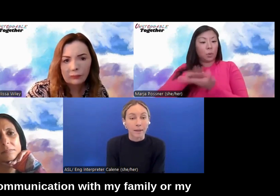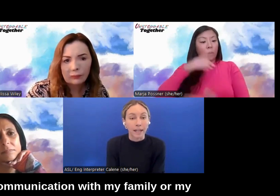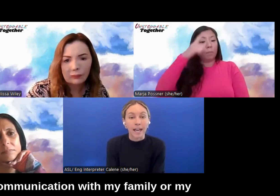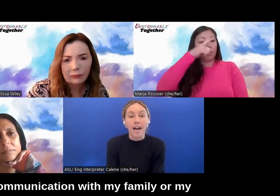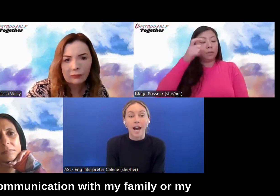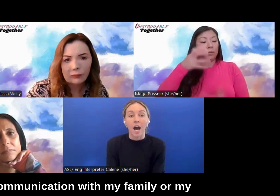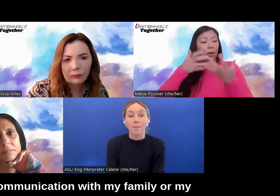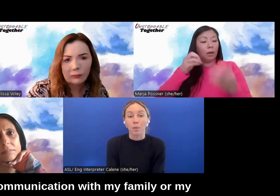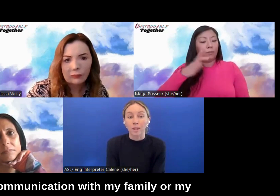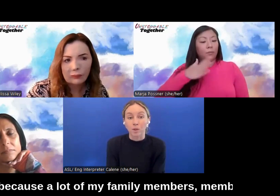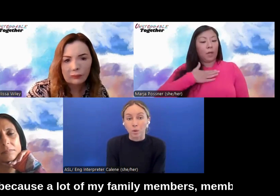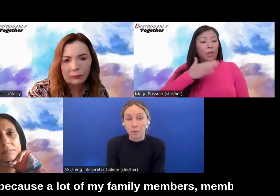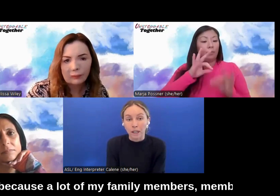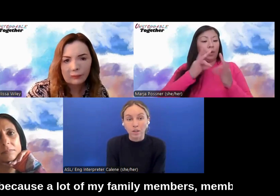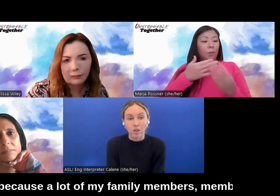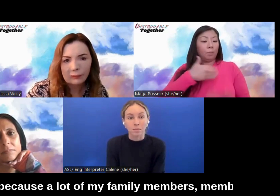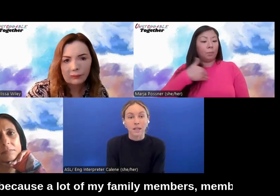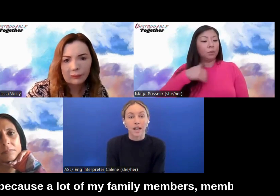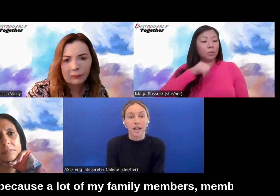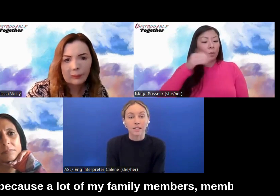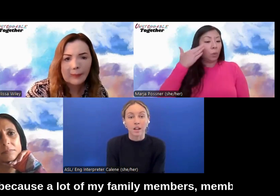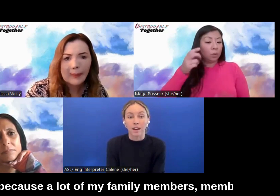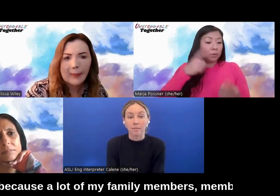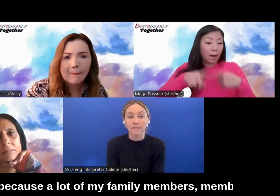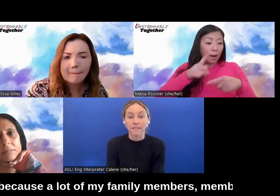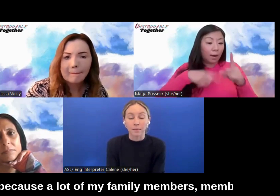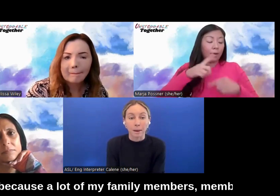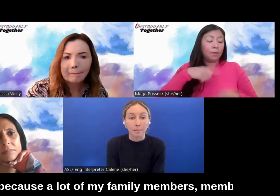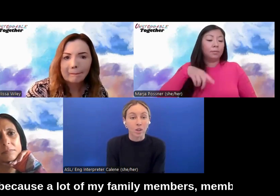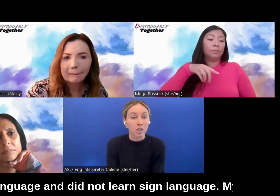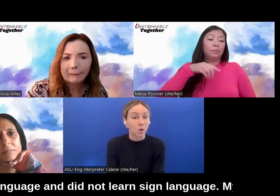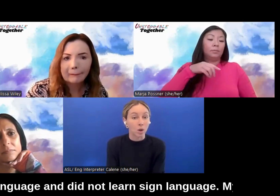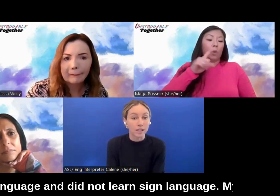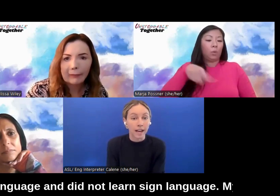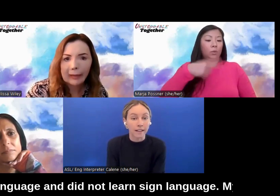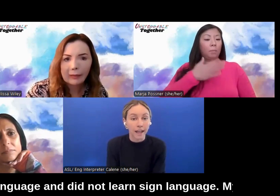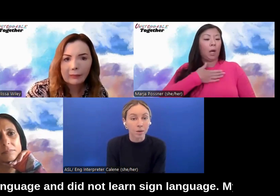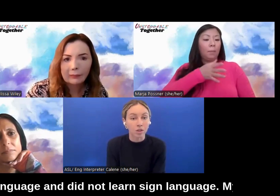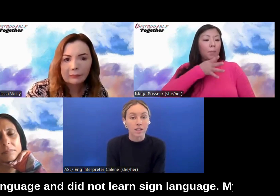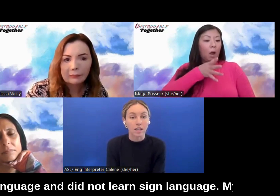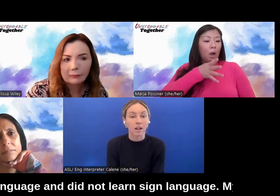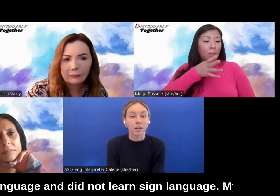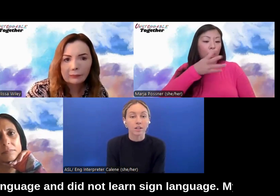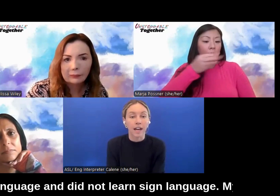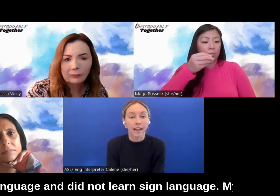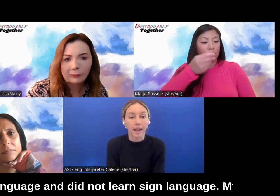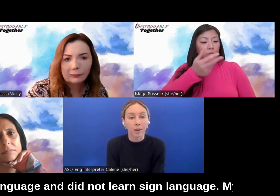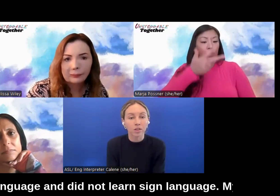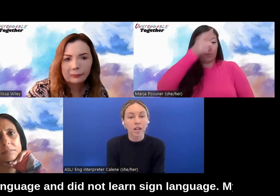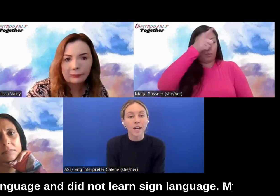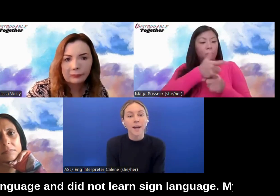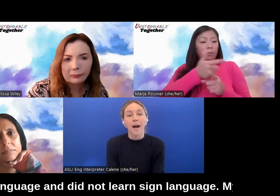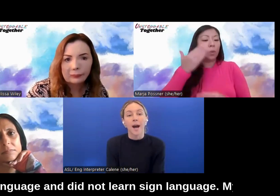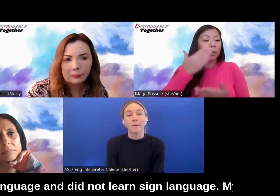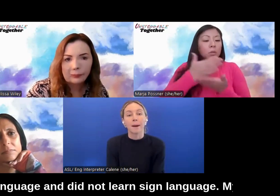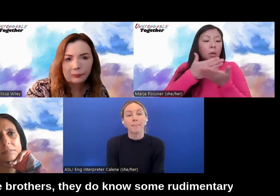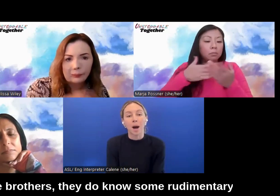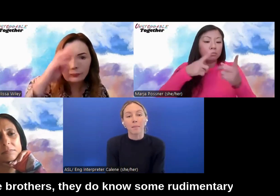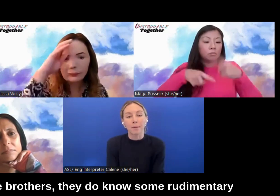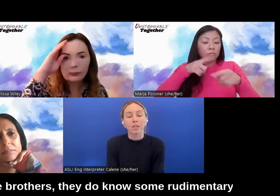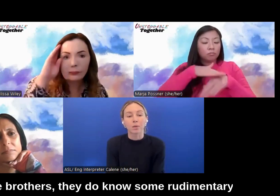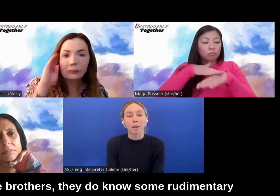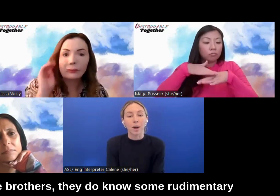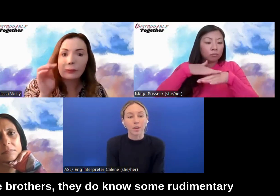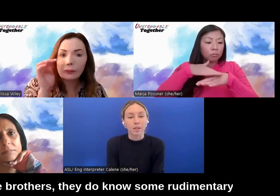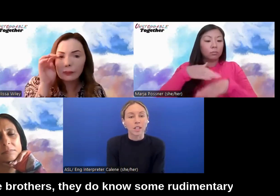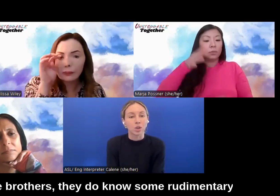with my family or my school peers, just because a lot of my family members don't know sign language and did not learn sign language. My